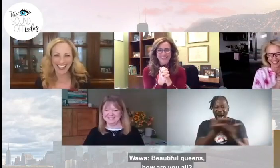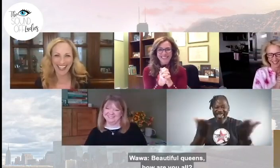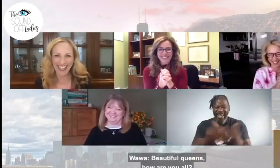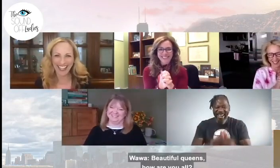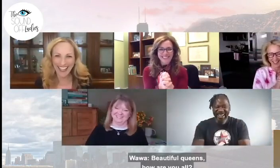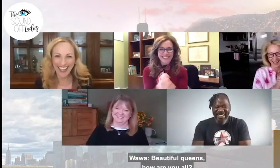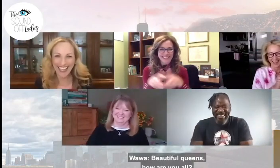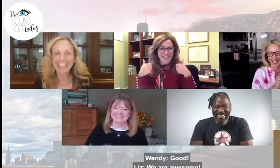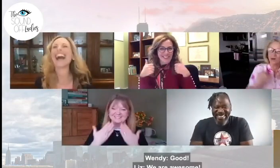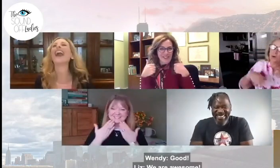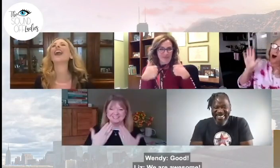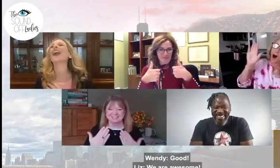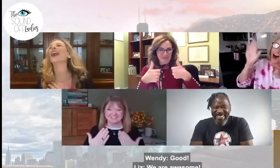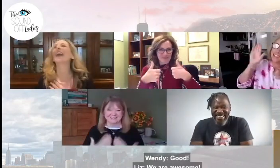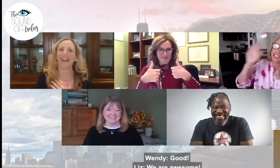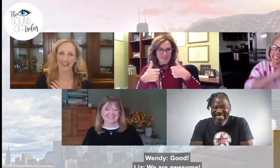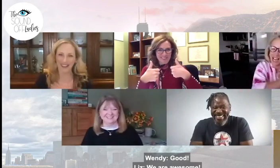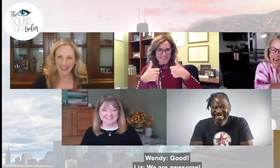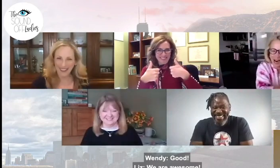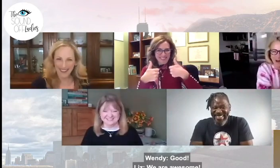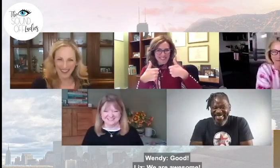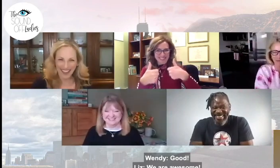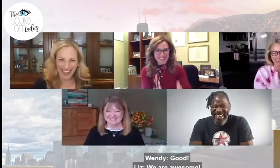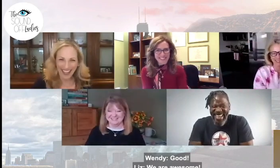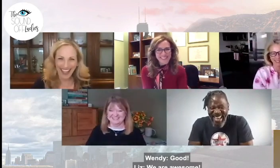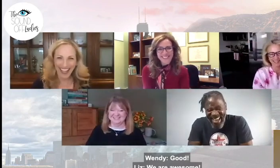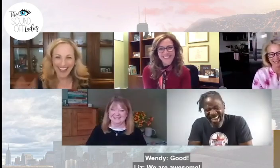Hello, my beautiful queens. Thanks for having me here today.